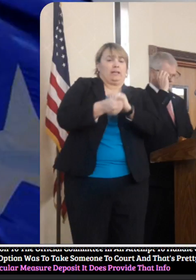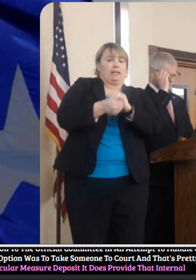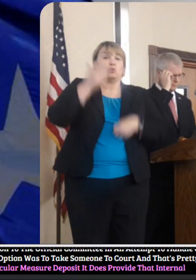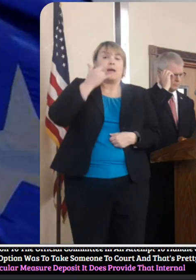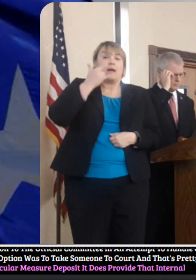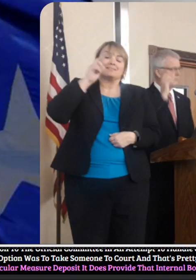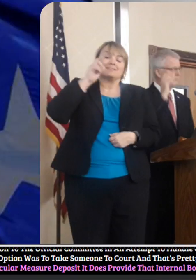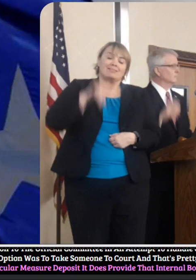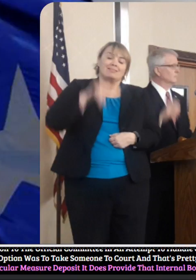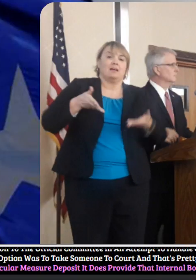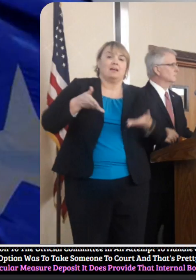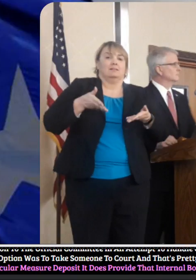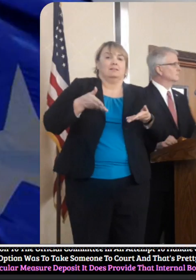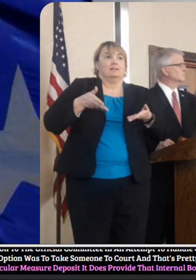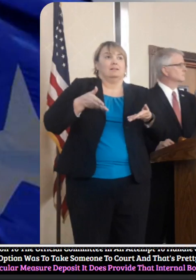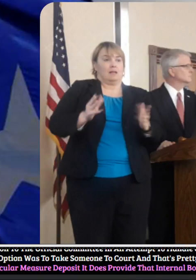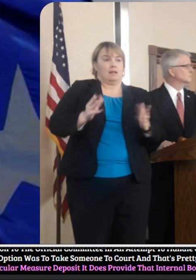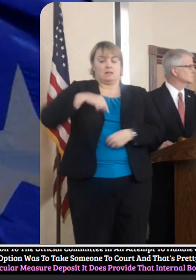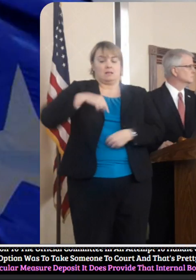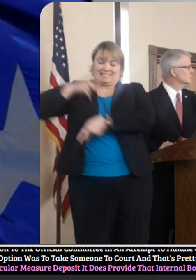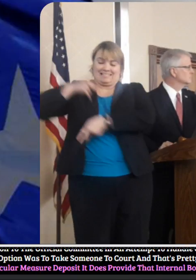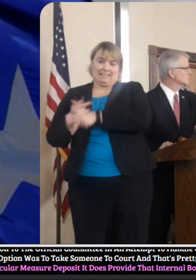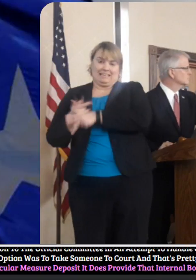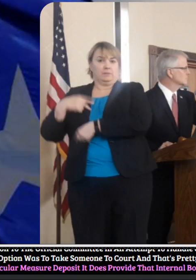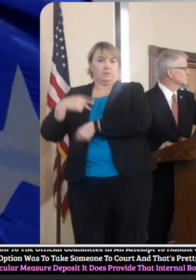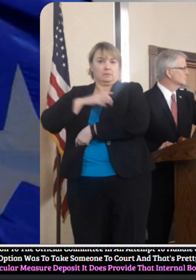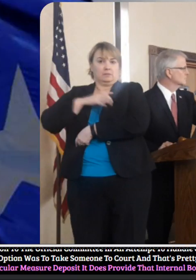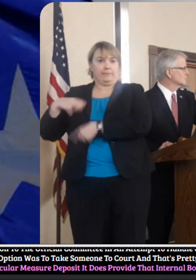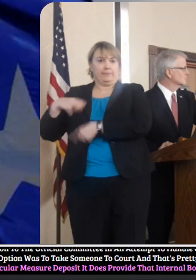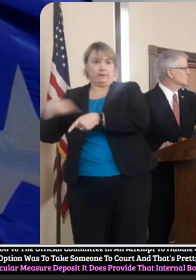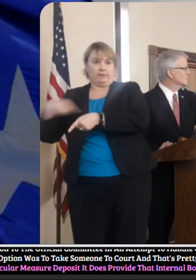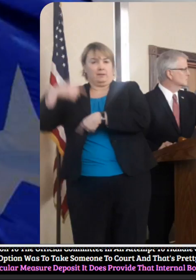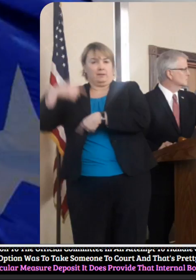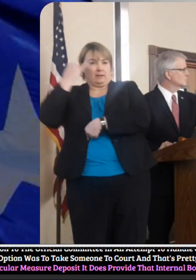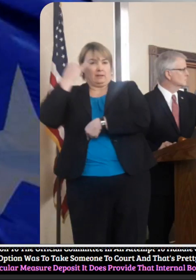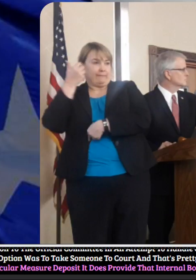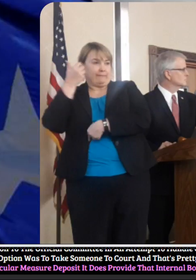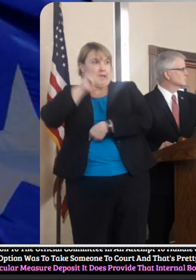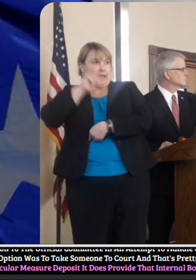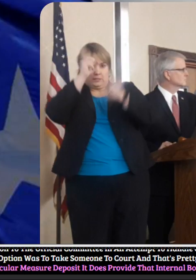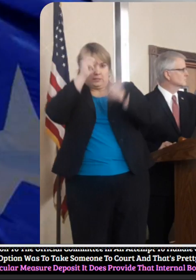internal body to mediate those disputes. Please support Mr. Ramsey's amendment.